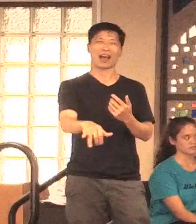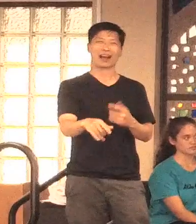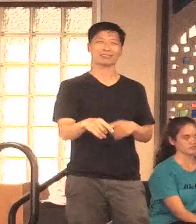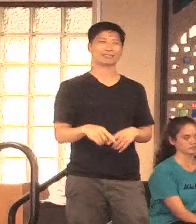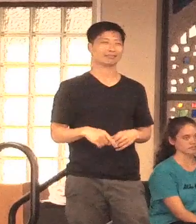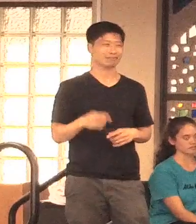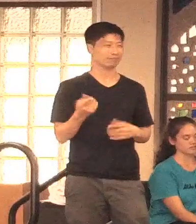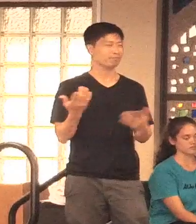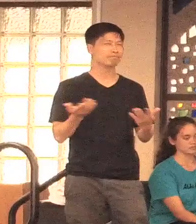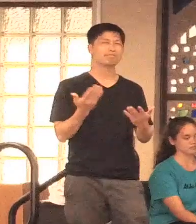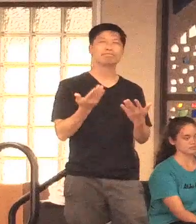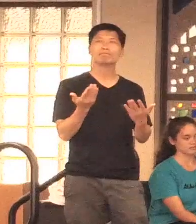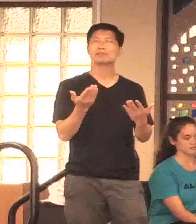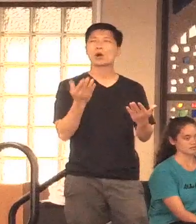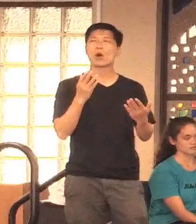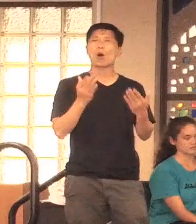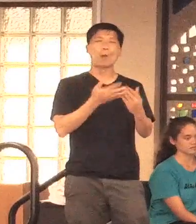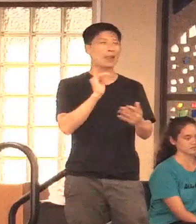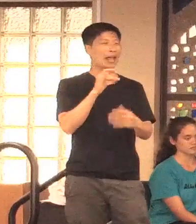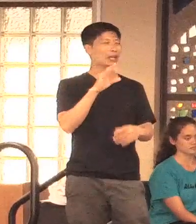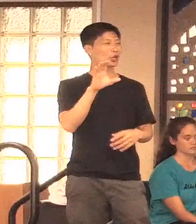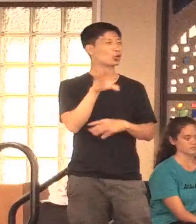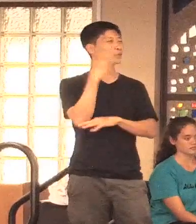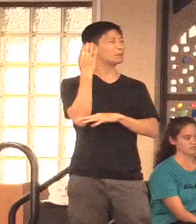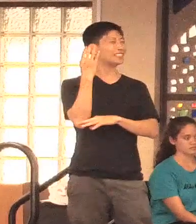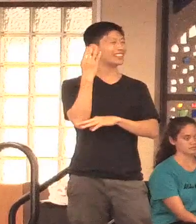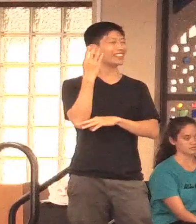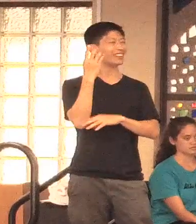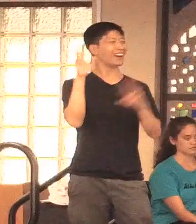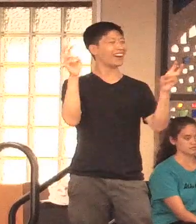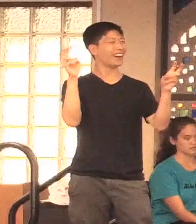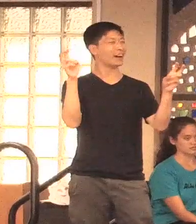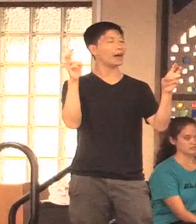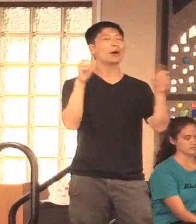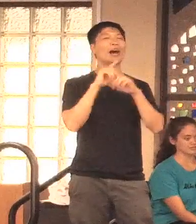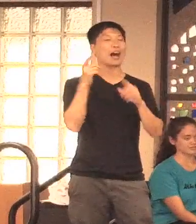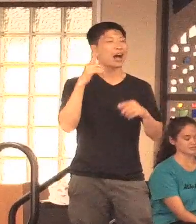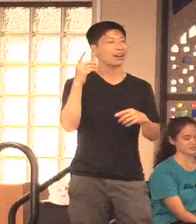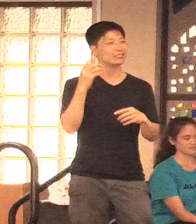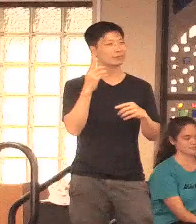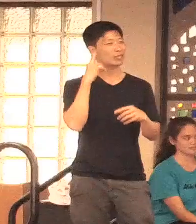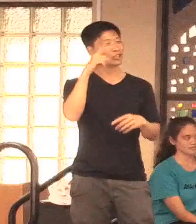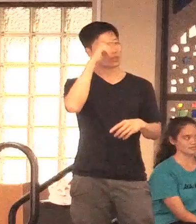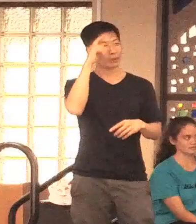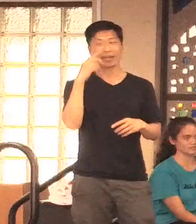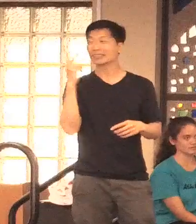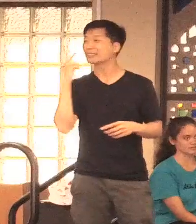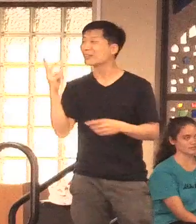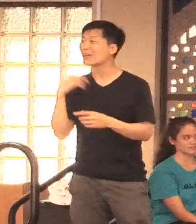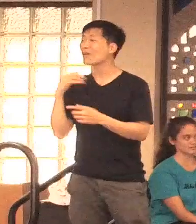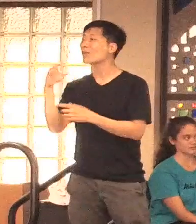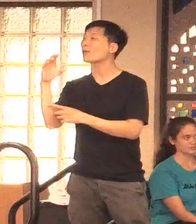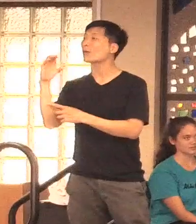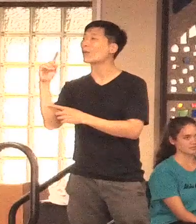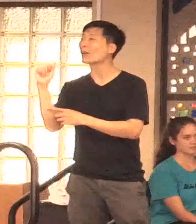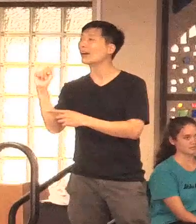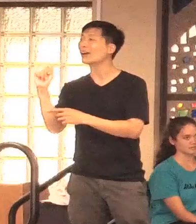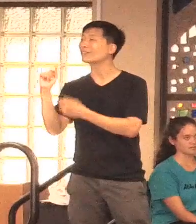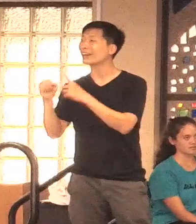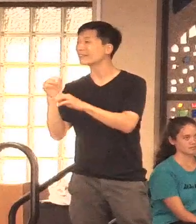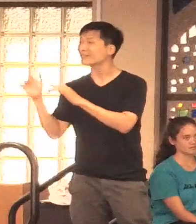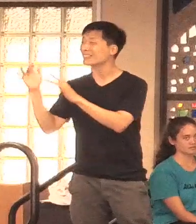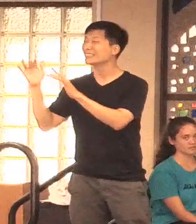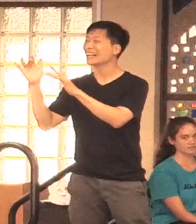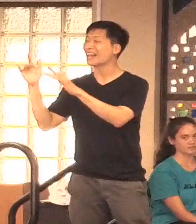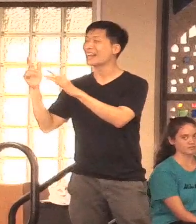It's almost like Christmas every summer where I go see my Coda friends and then it's over and then I